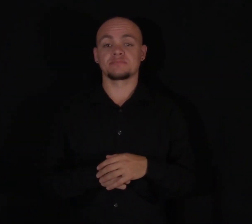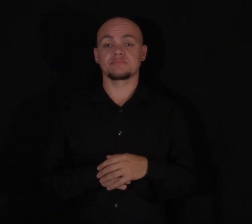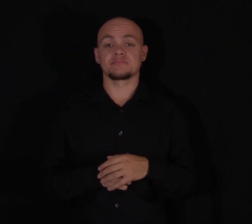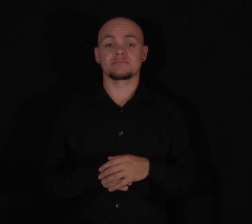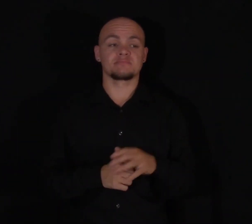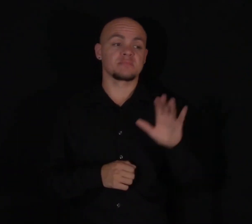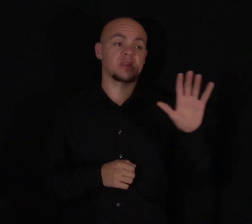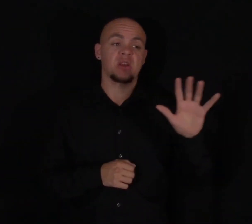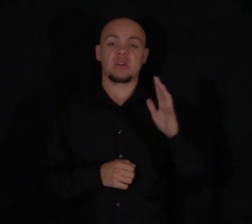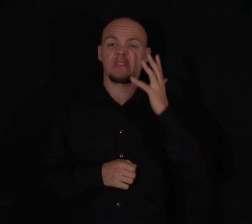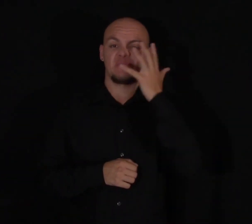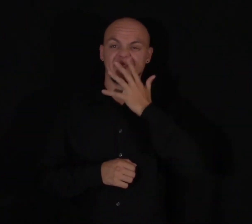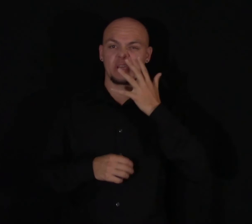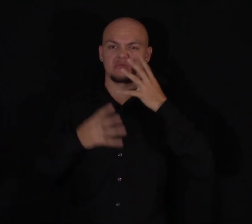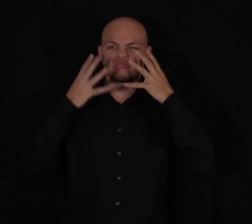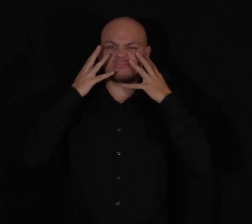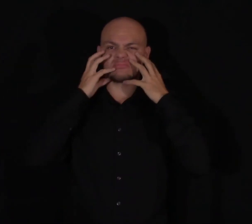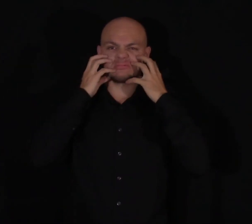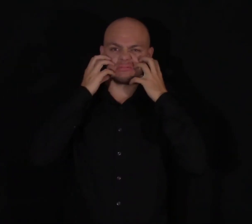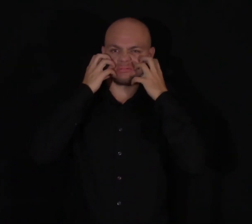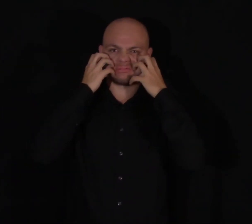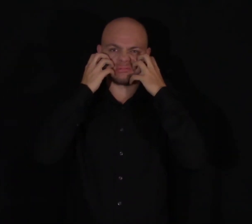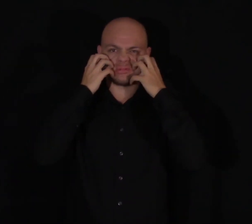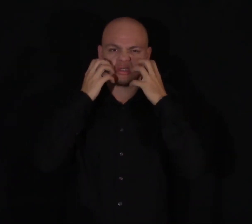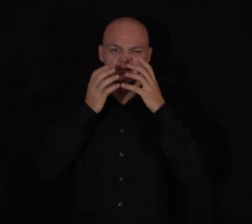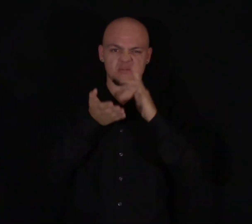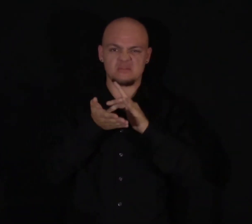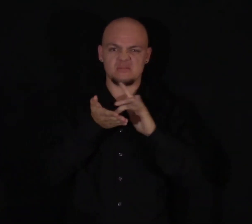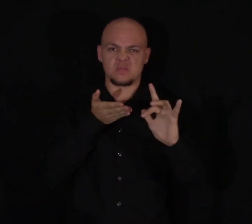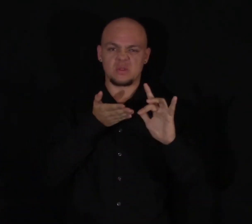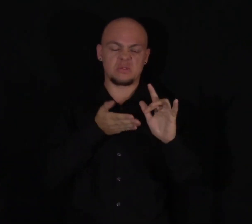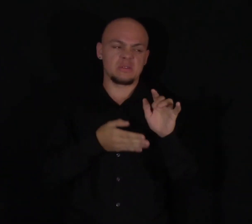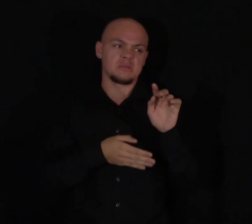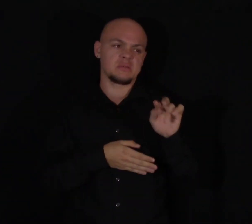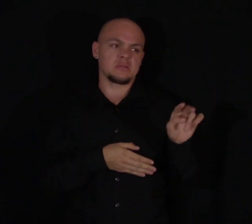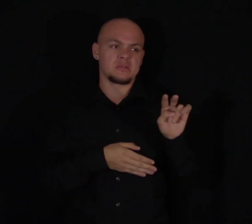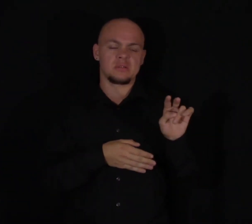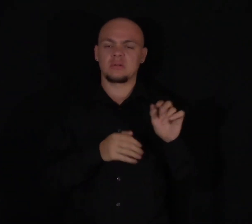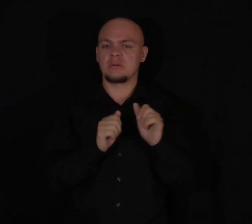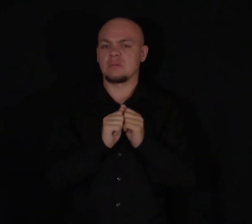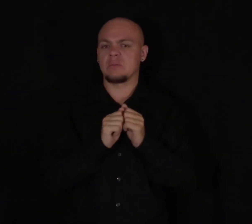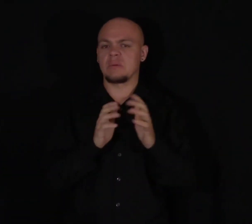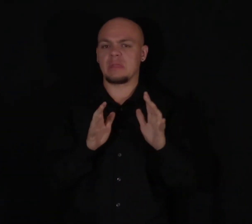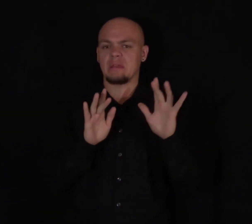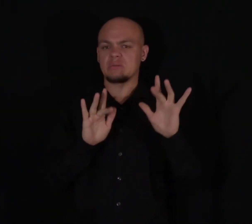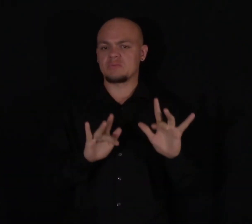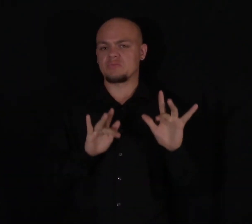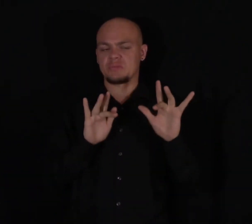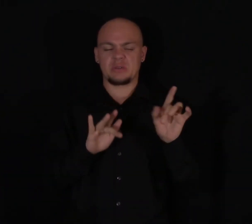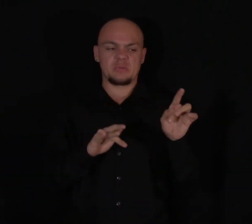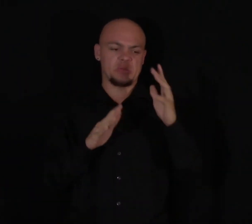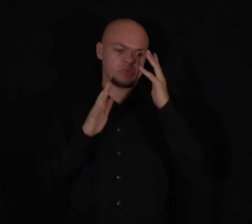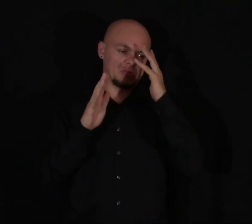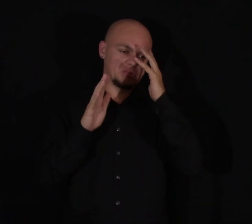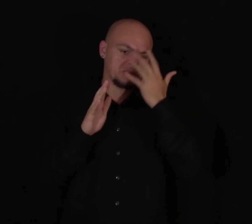were hard and rude, like that of persons accustomed to see without sympathizing in sights of misery. Her tone expressed